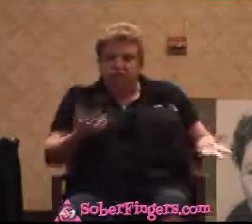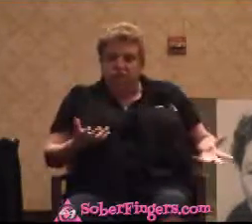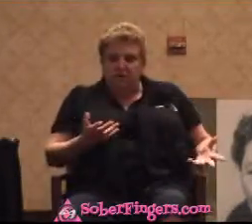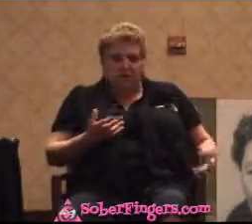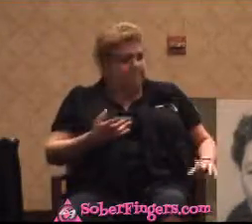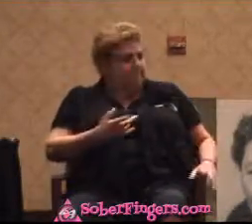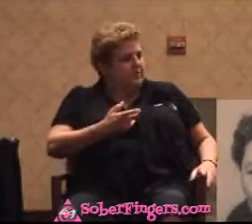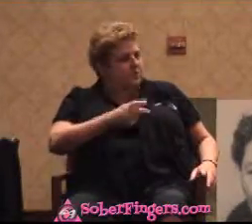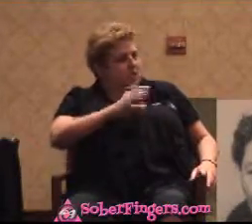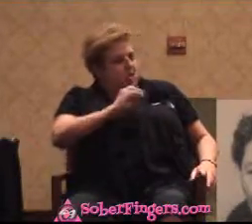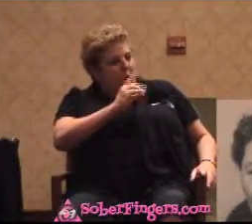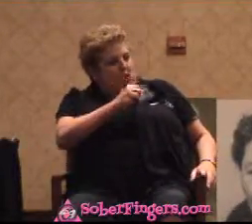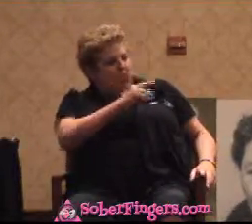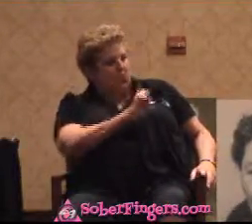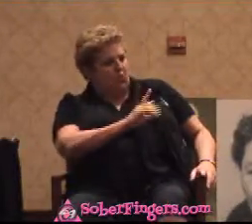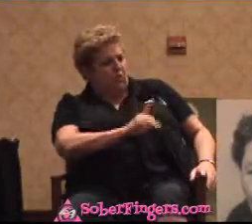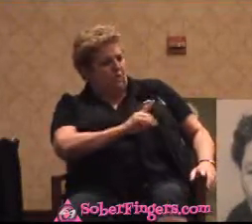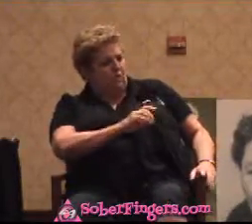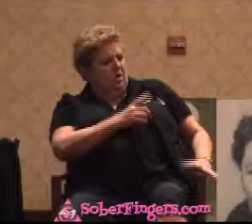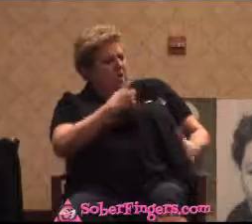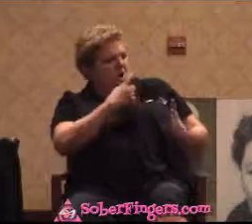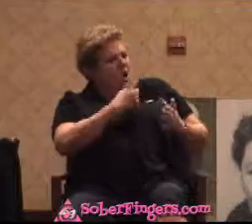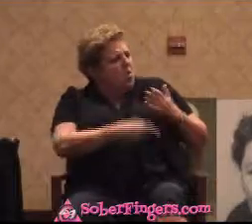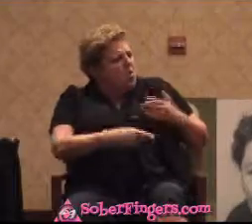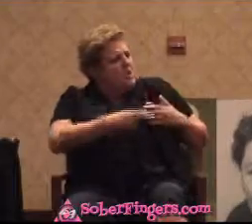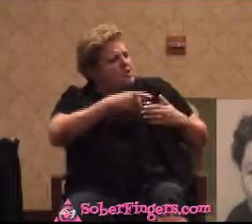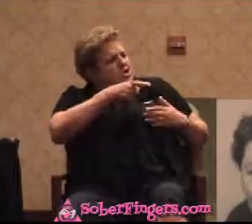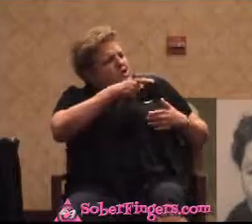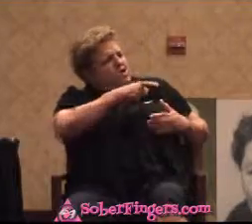said, no, dude. What do you and your little buddies want with me? And